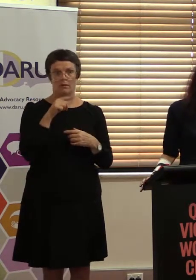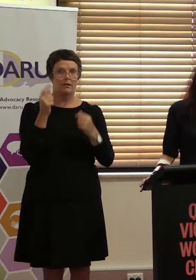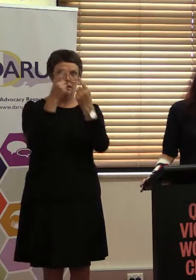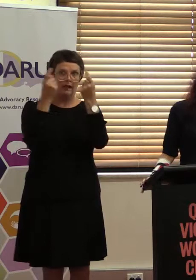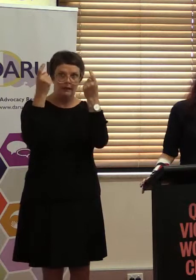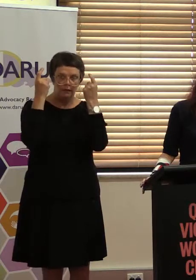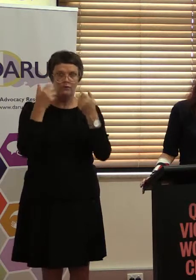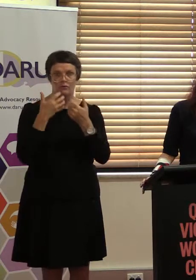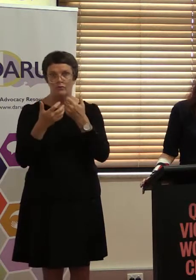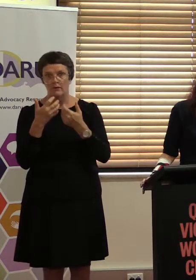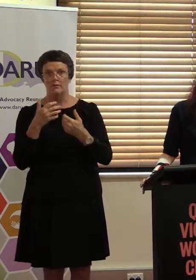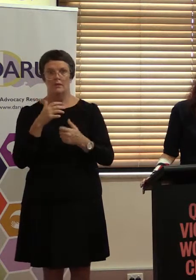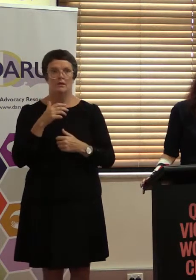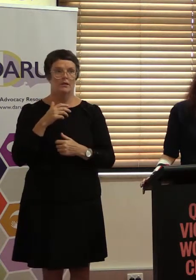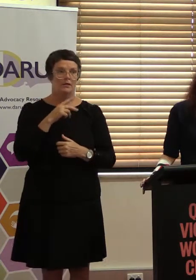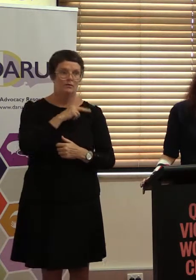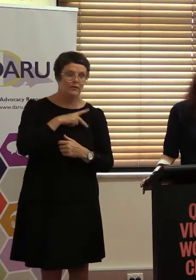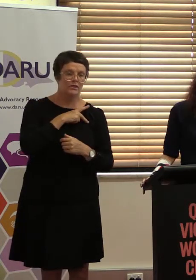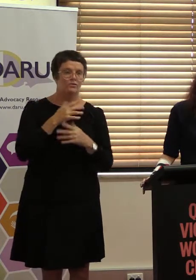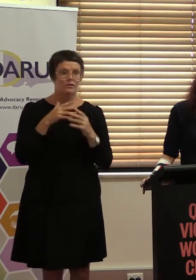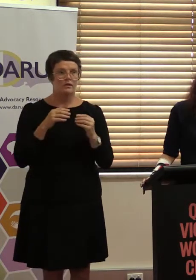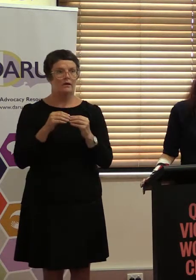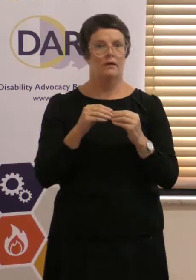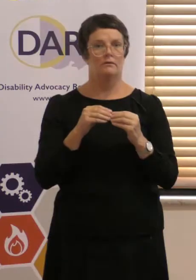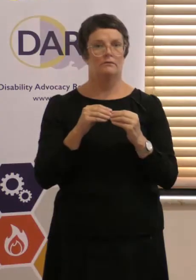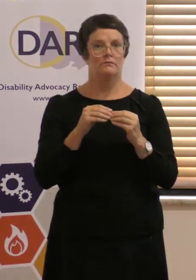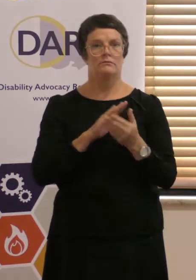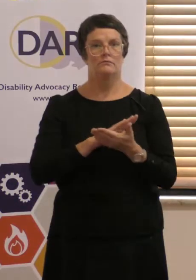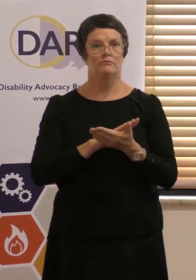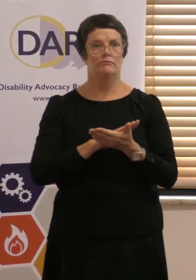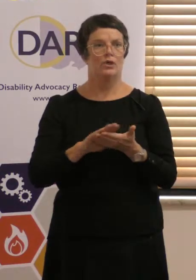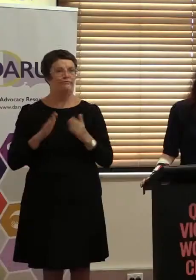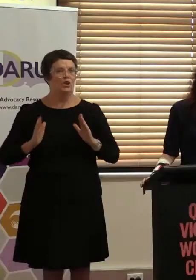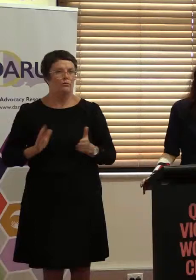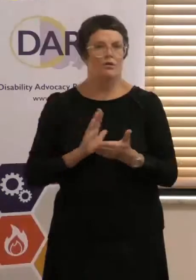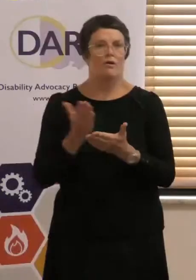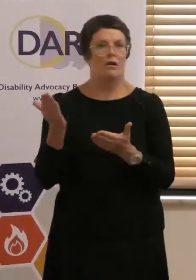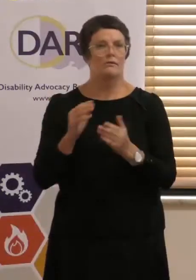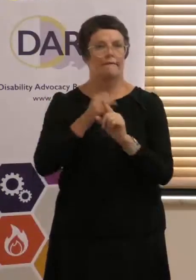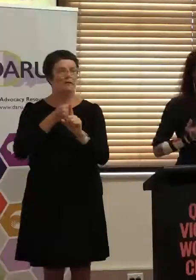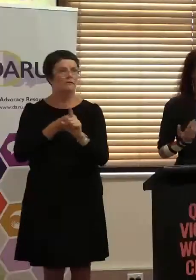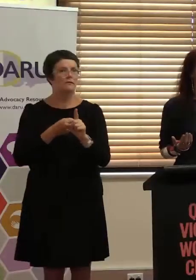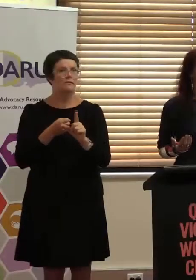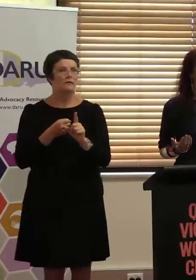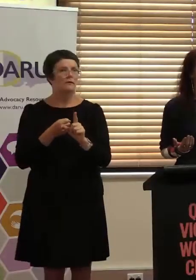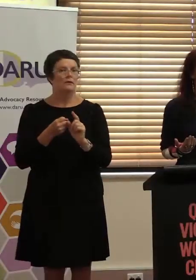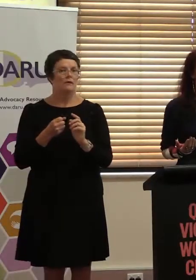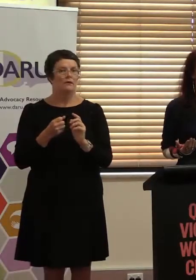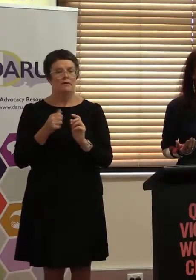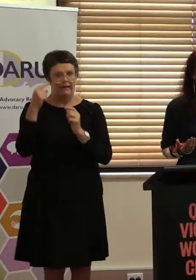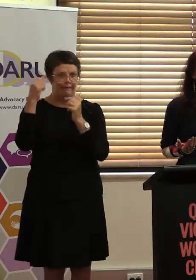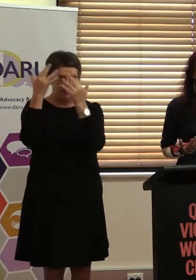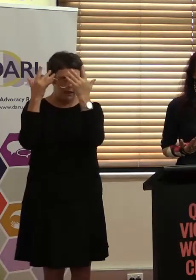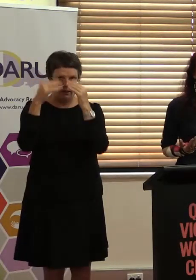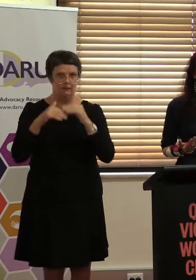academics and human rights activists and advocates, are thinking about what steps we might be able to